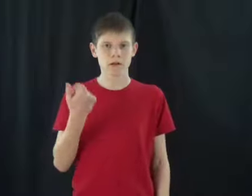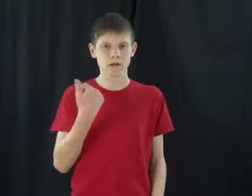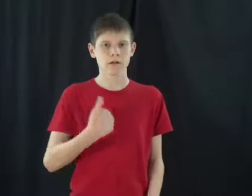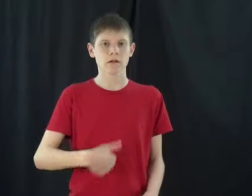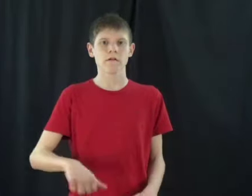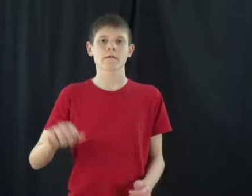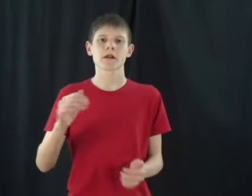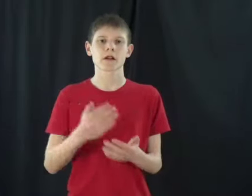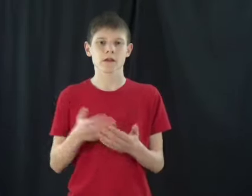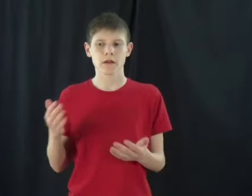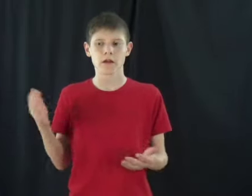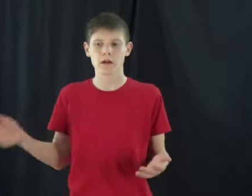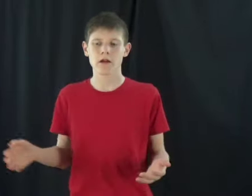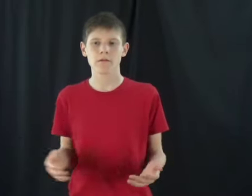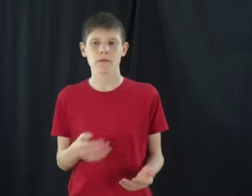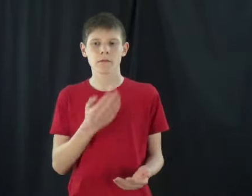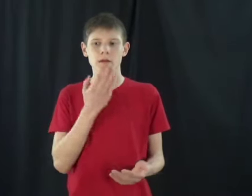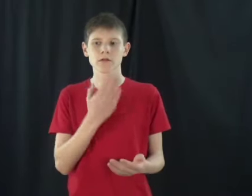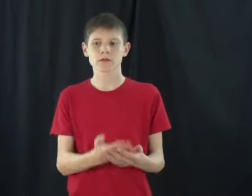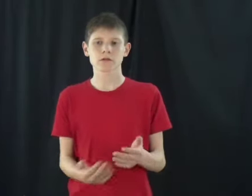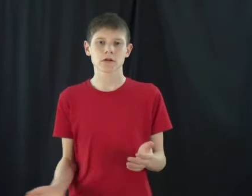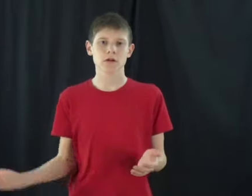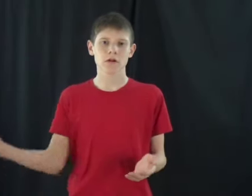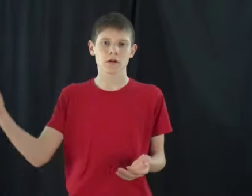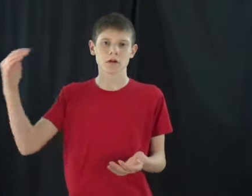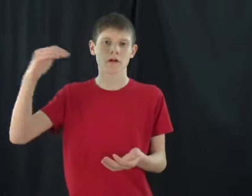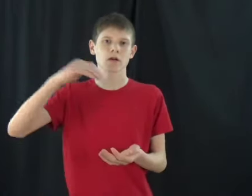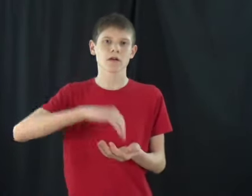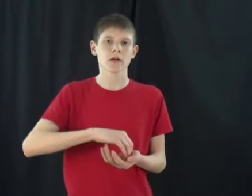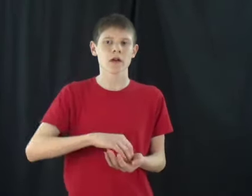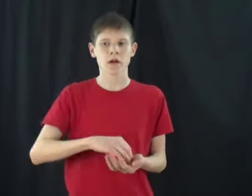If anything could ever be this good again